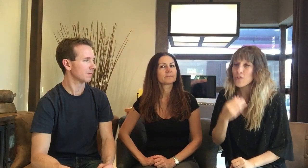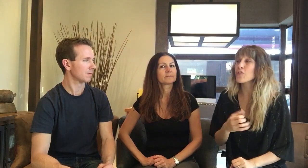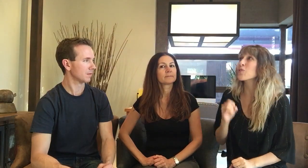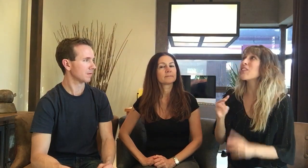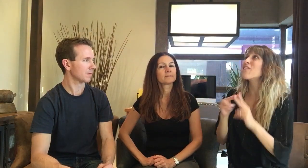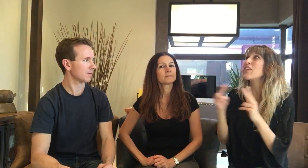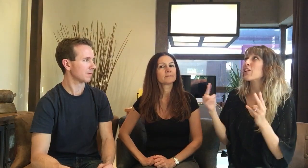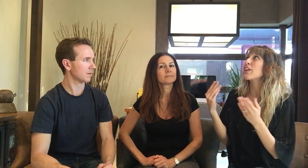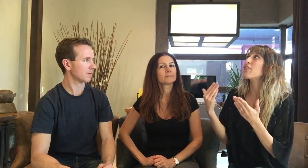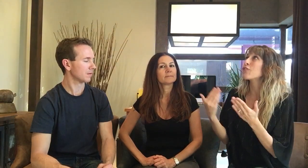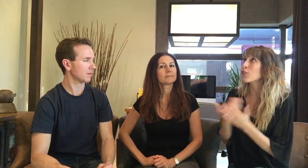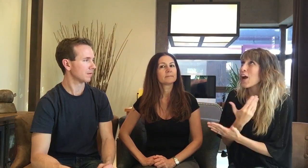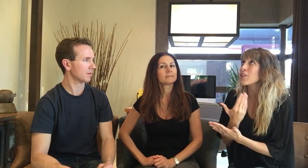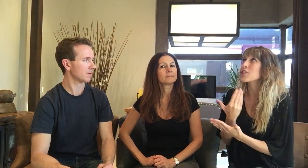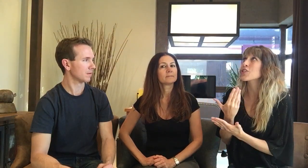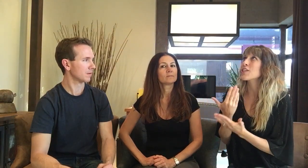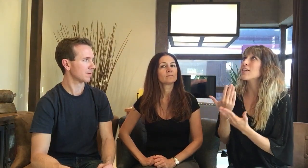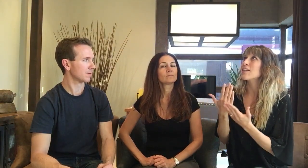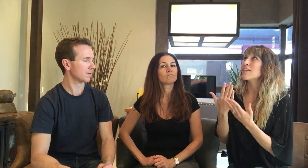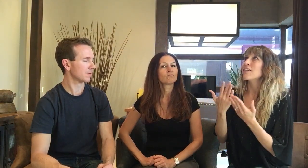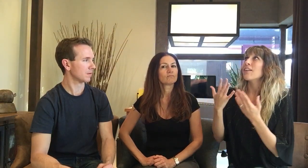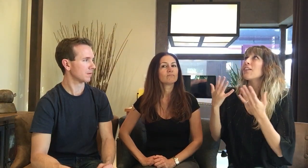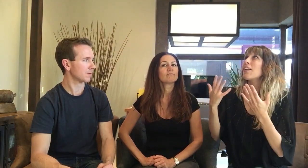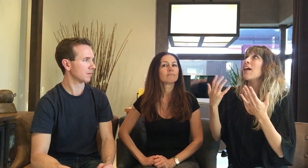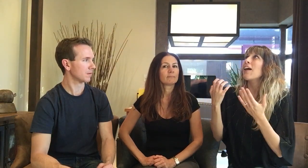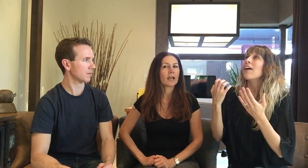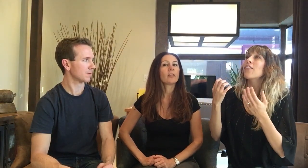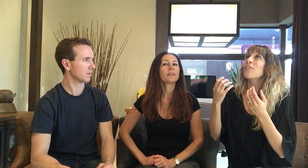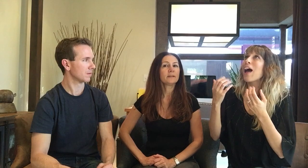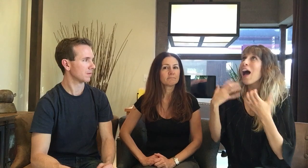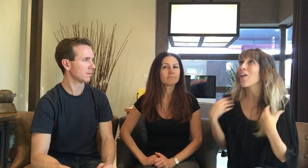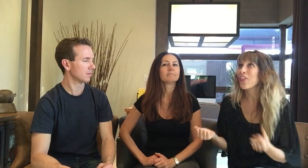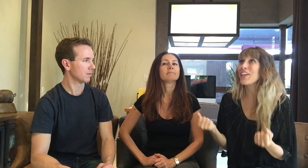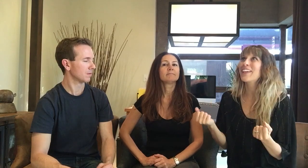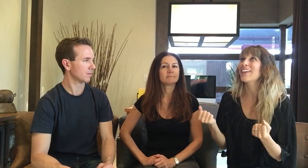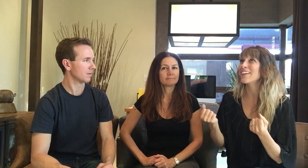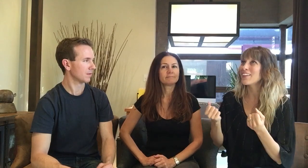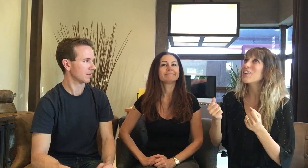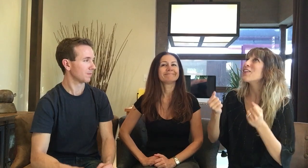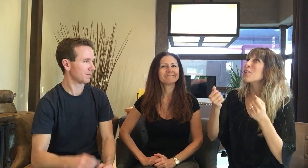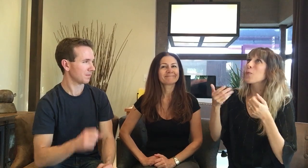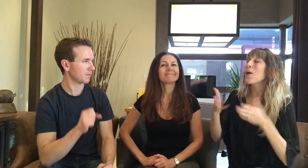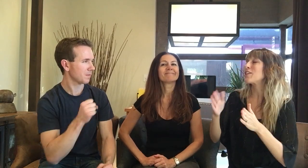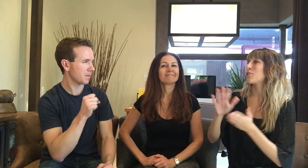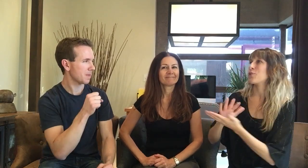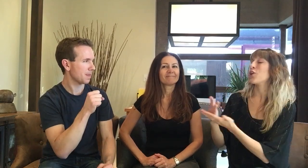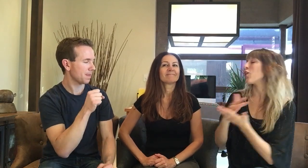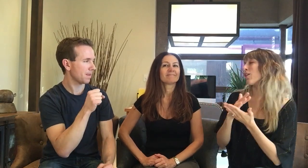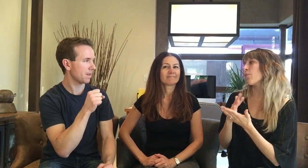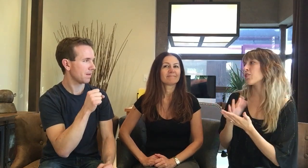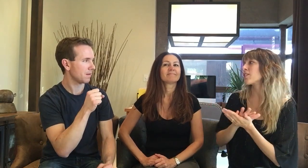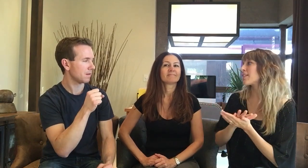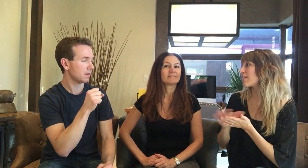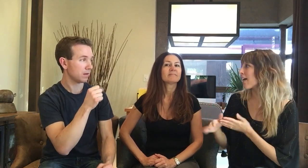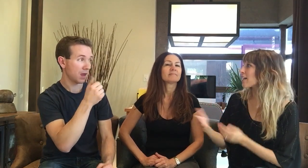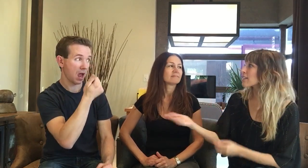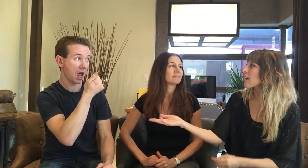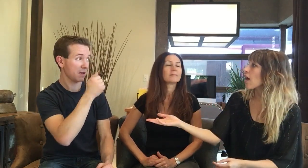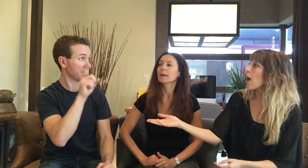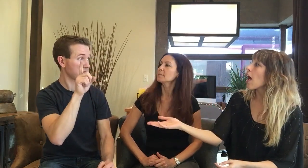So it's a very fresh, Healthy. way to cook, which is nice.